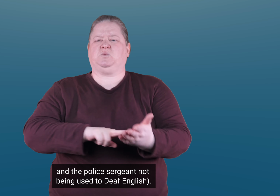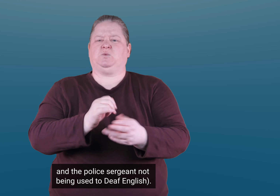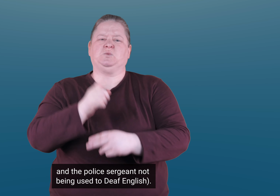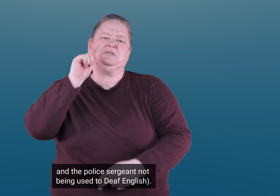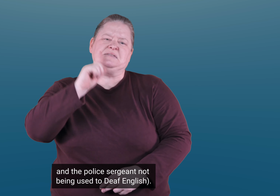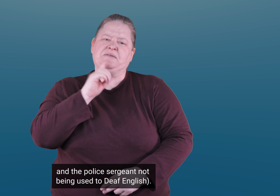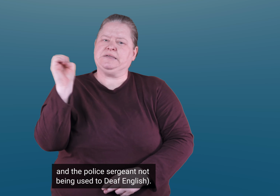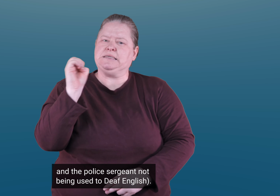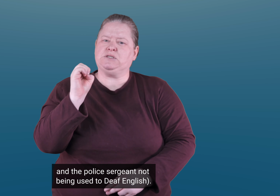deaf English.